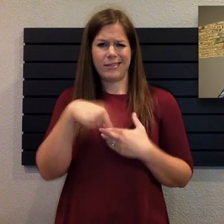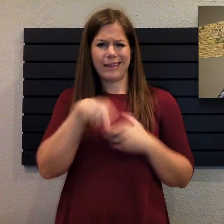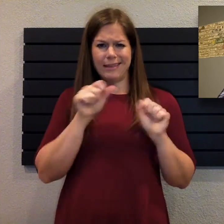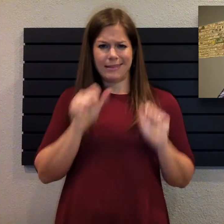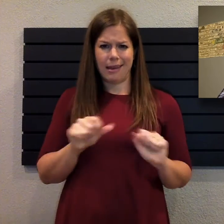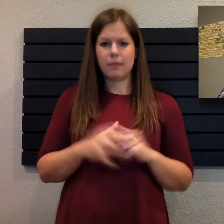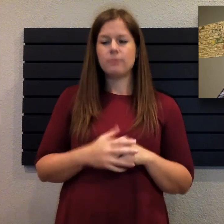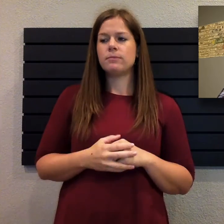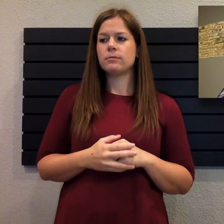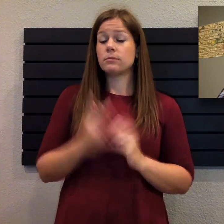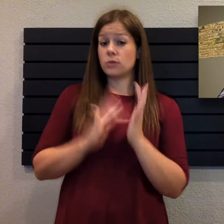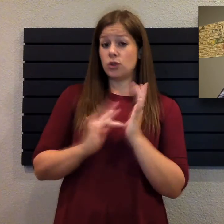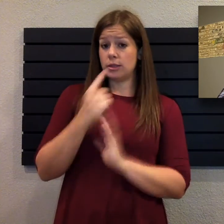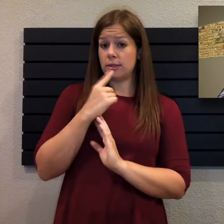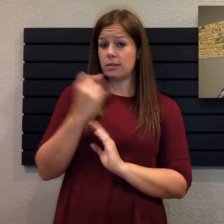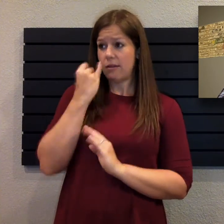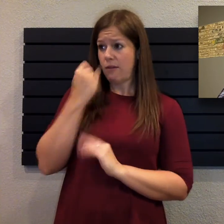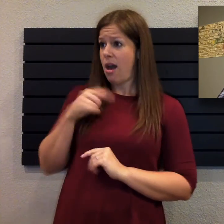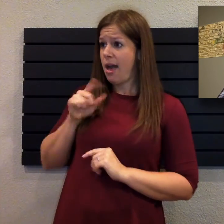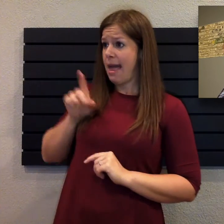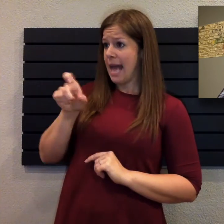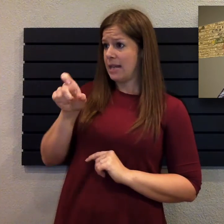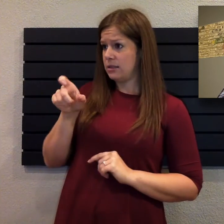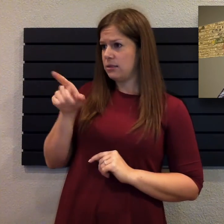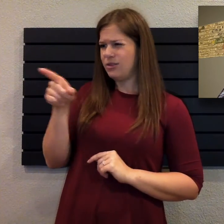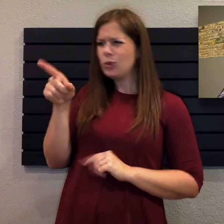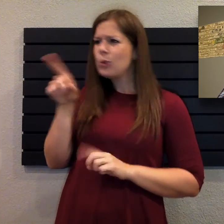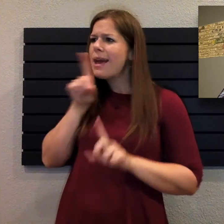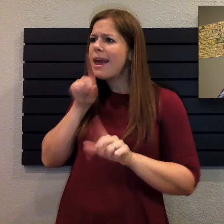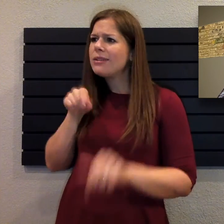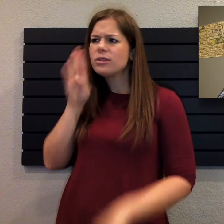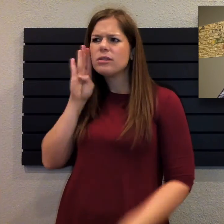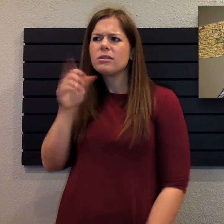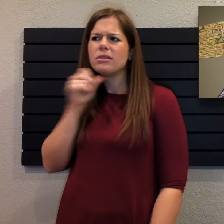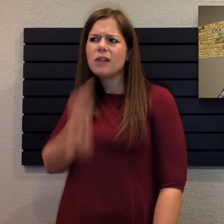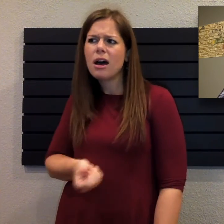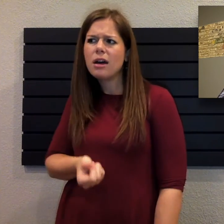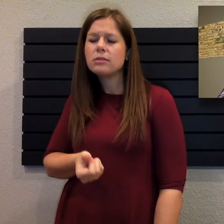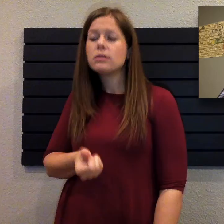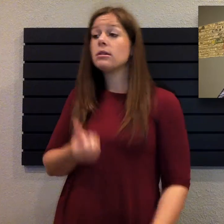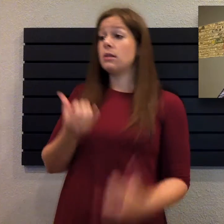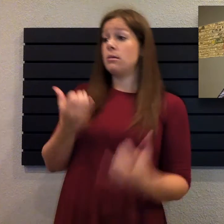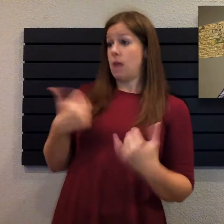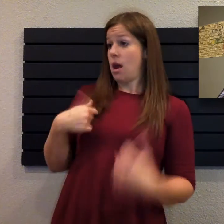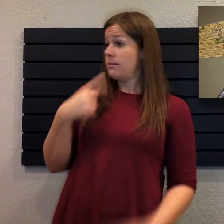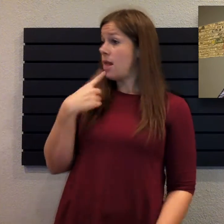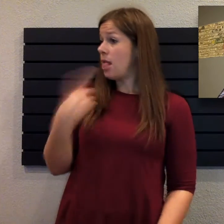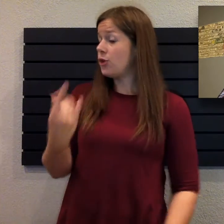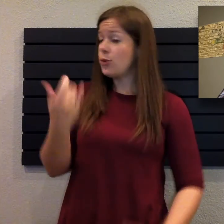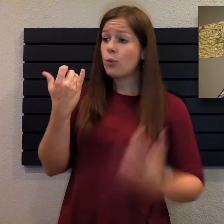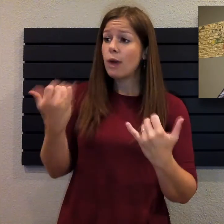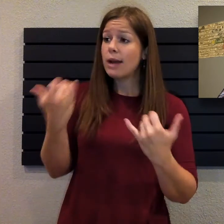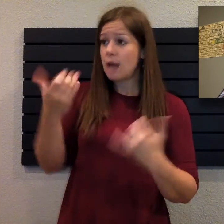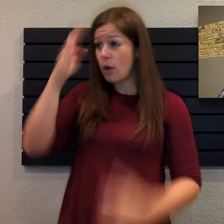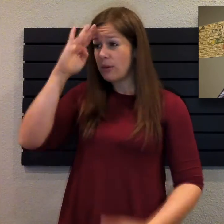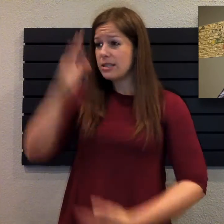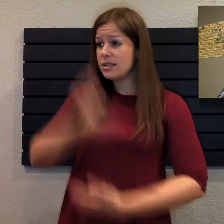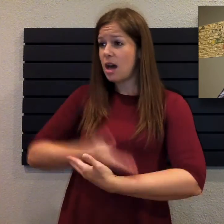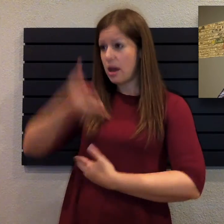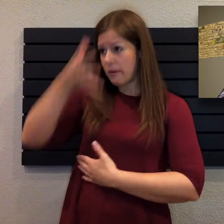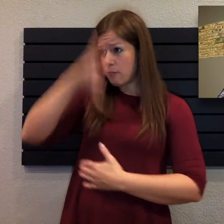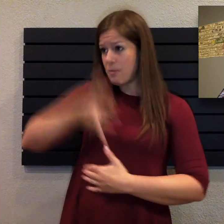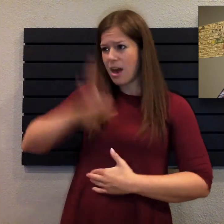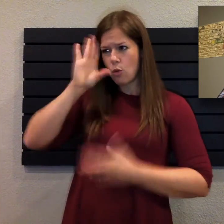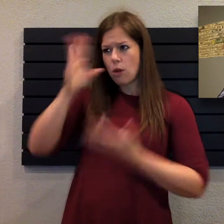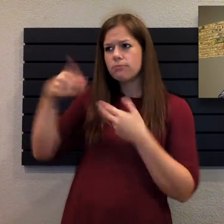can. And he says, and if I ask a question, you will not answer, but from now on, the Son of Man will be seated at the right hand of the power of